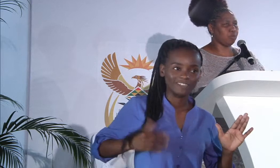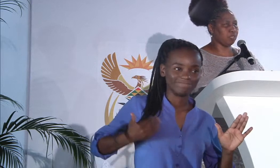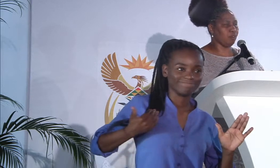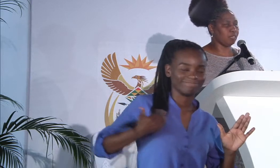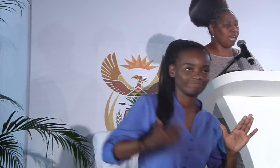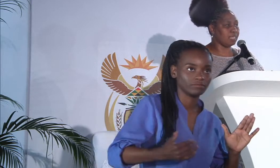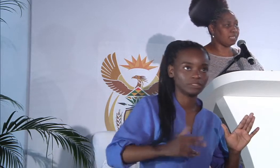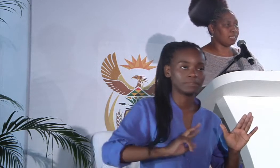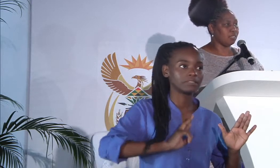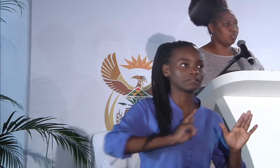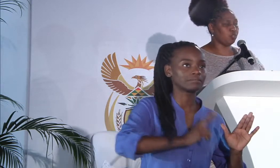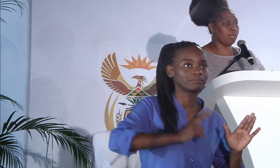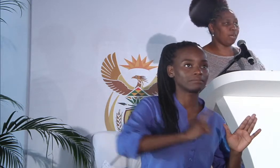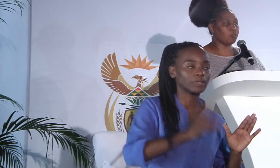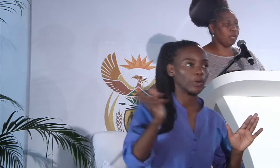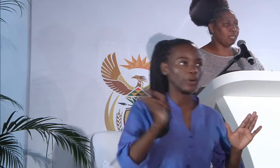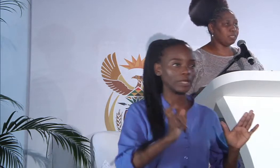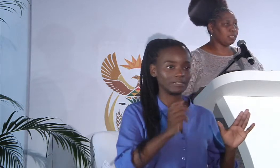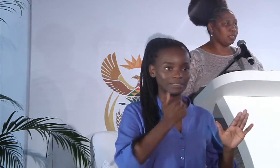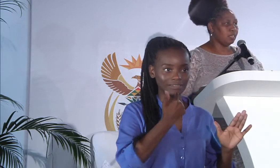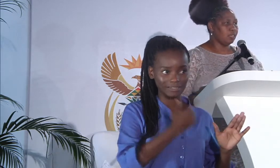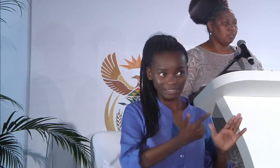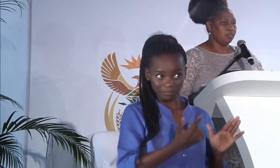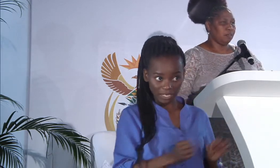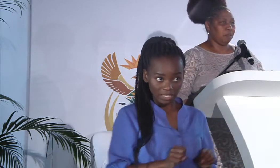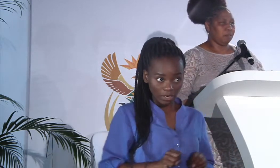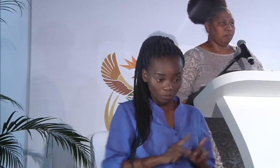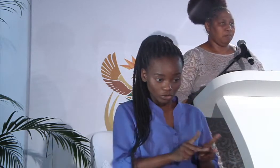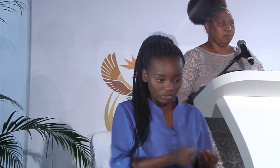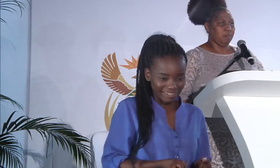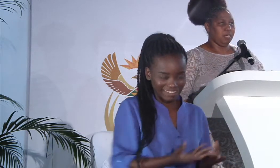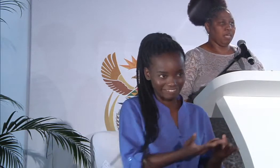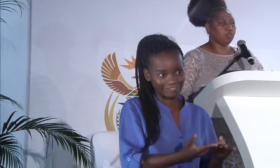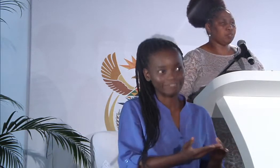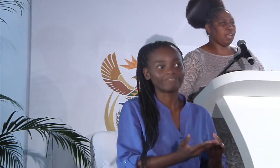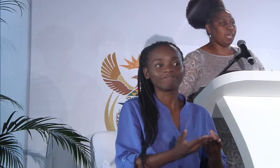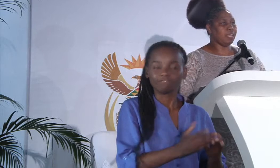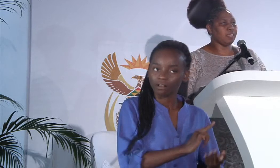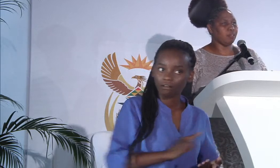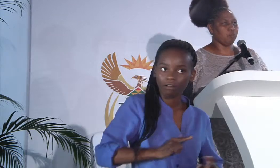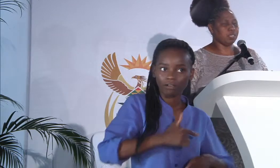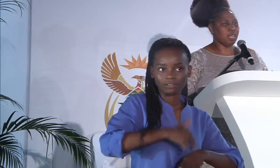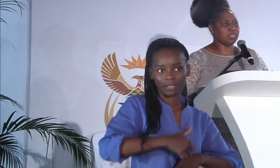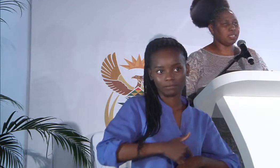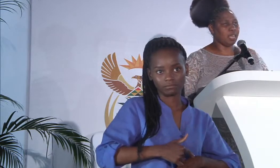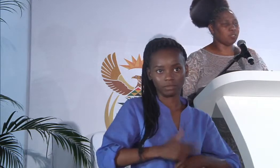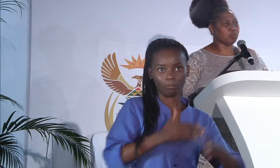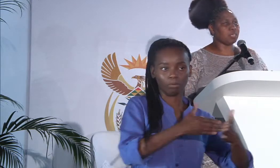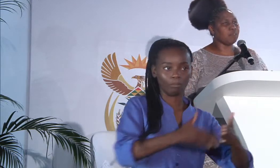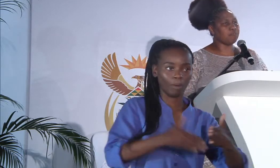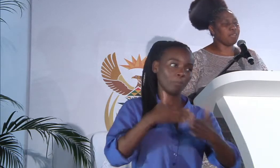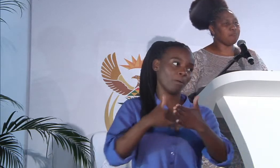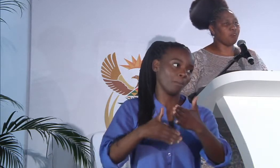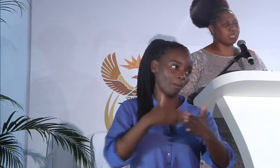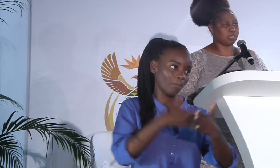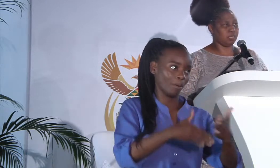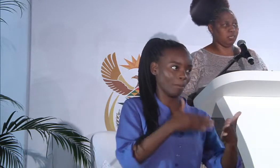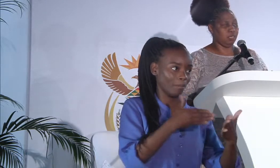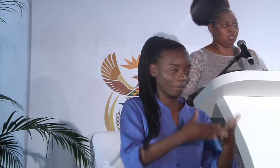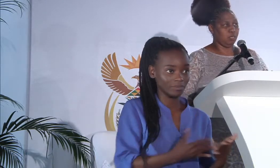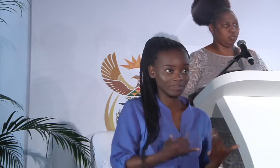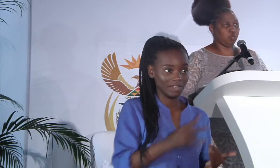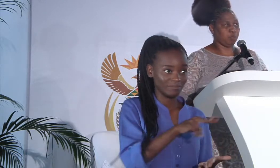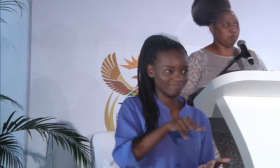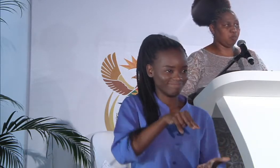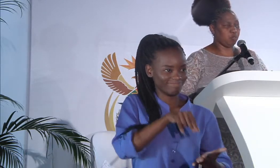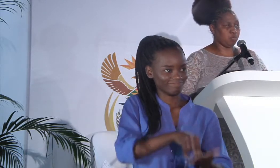be recognized, to be acknowledged. And today, we stand here to give a voice